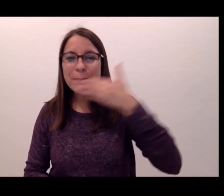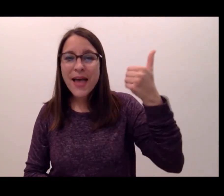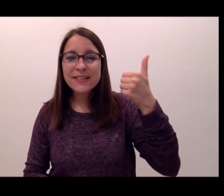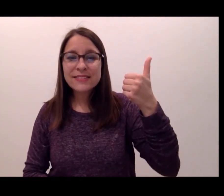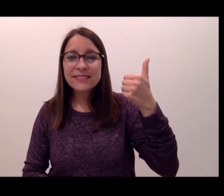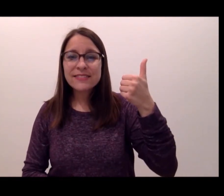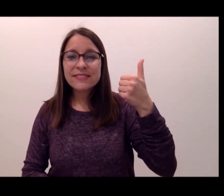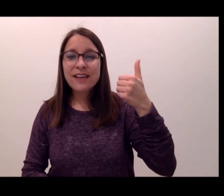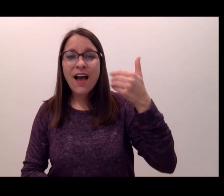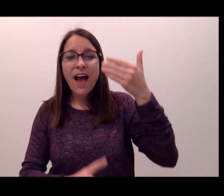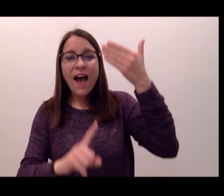best of who you are.